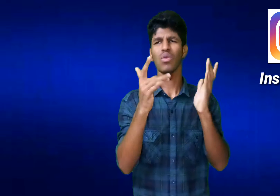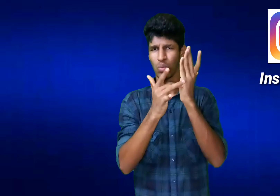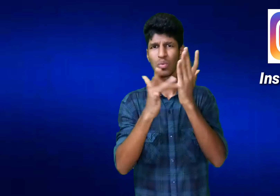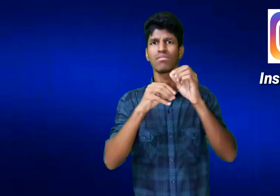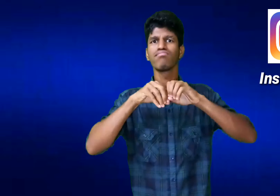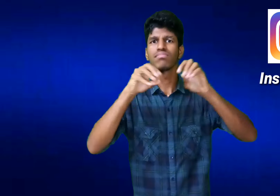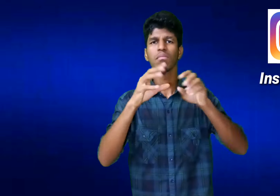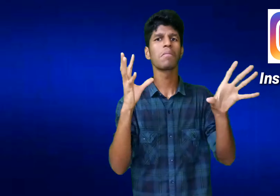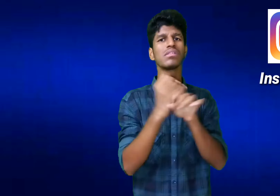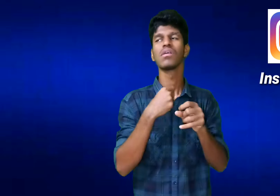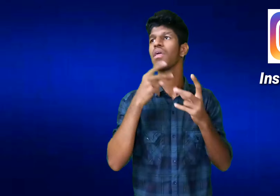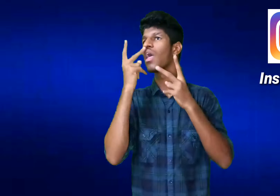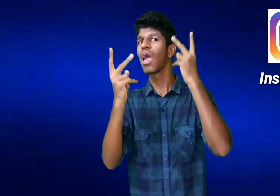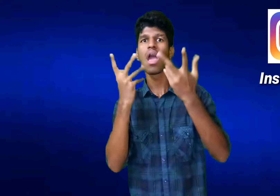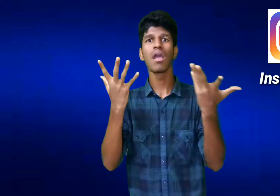as you fade away